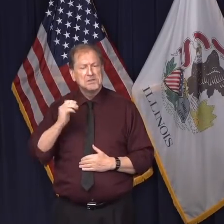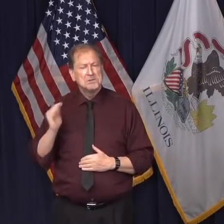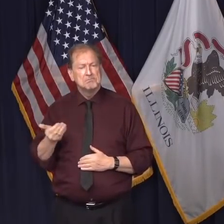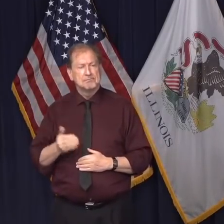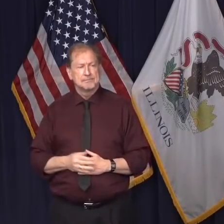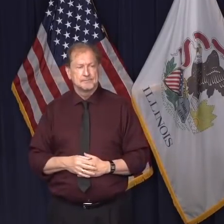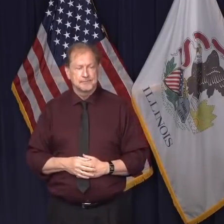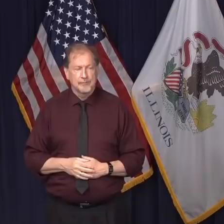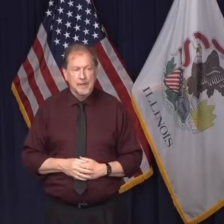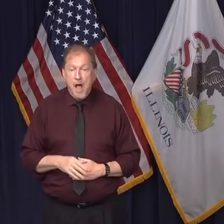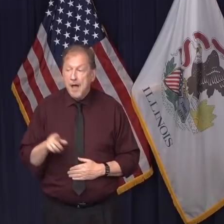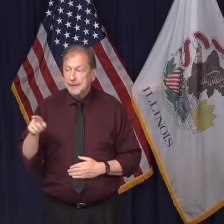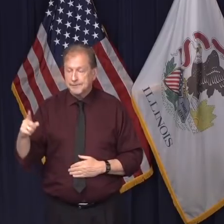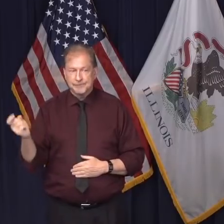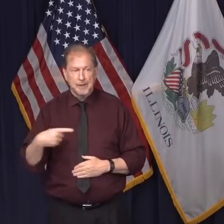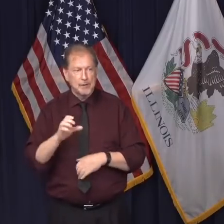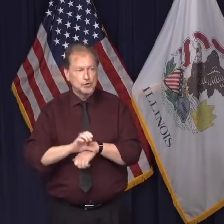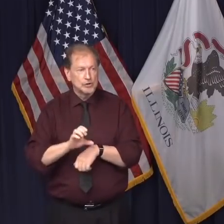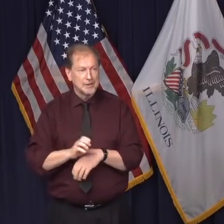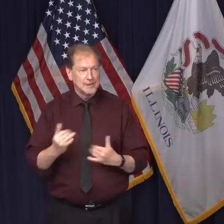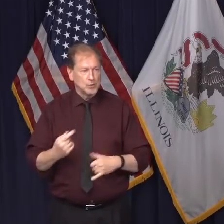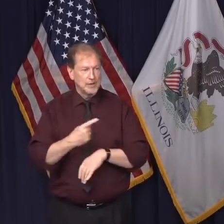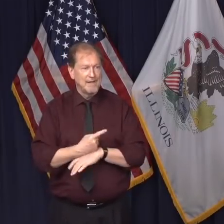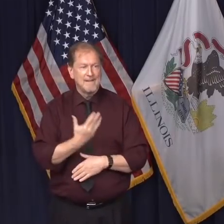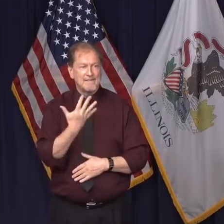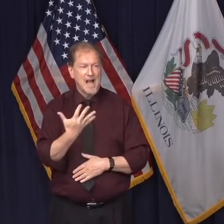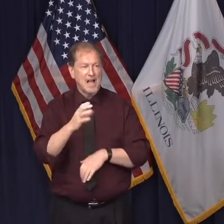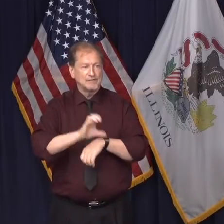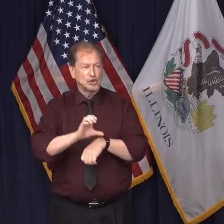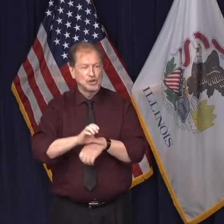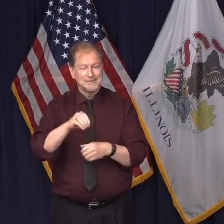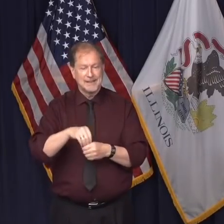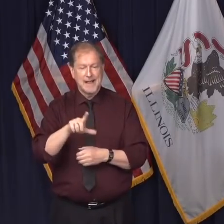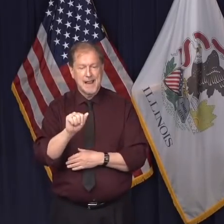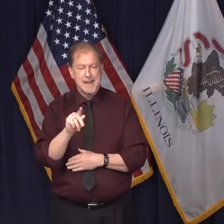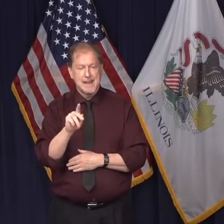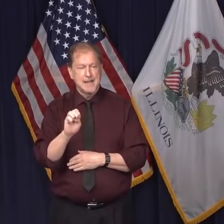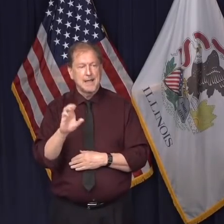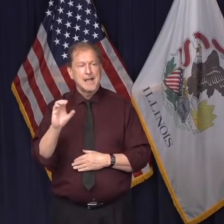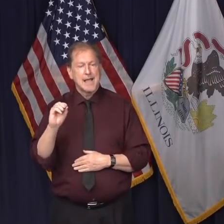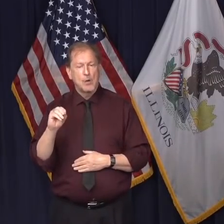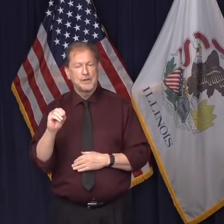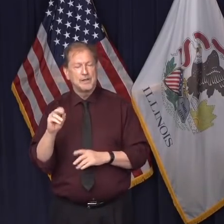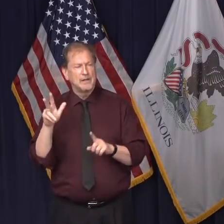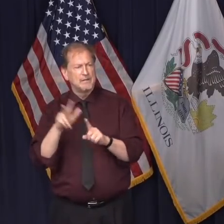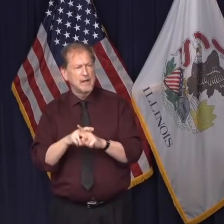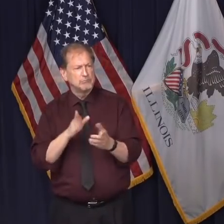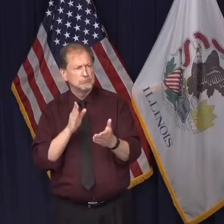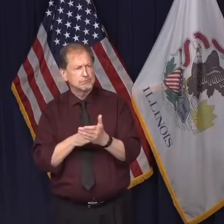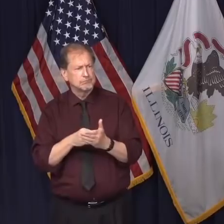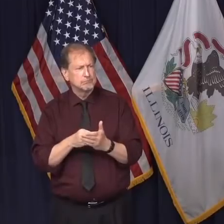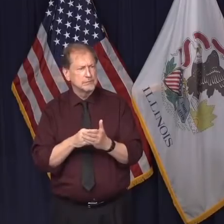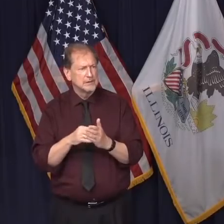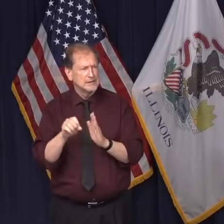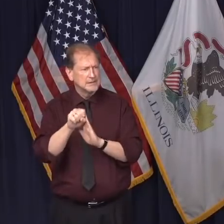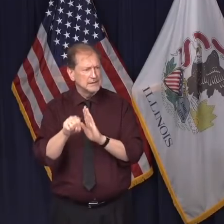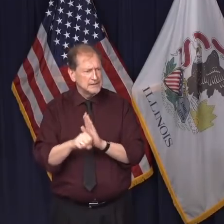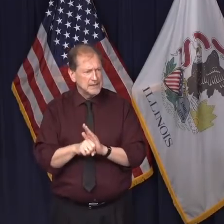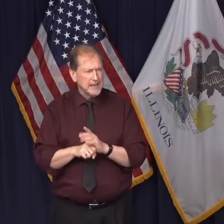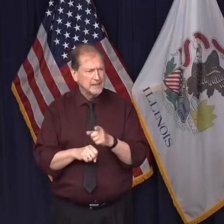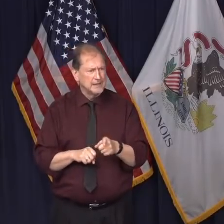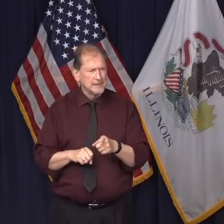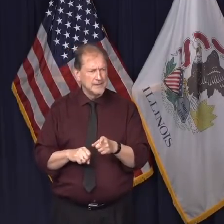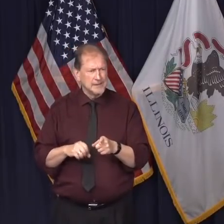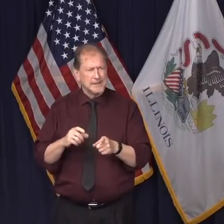asked a little bit about churches, but today 5 churches in Lake County filed a lawsuit against your administration. Stacy Baca, my colleague at